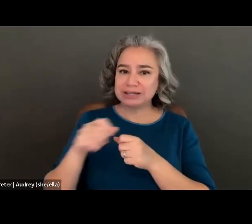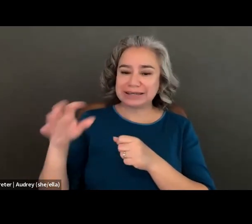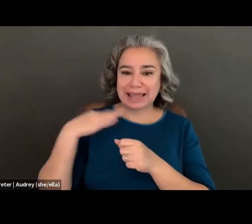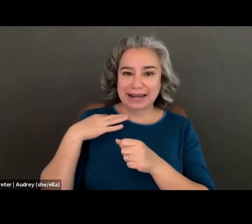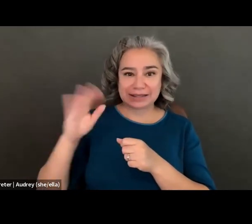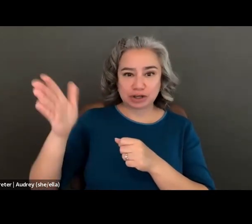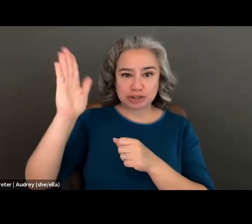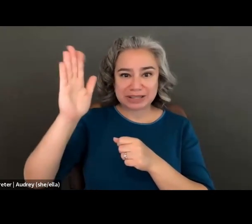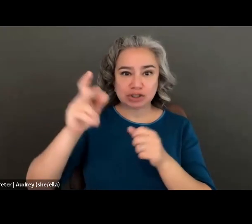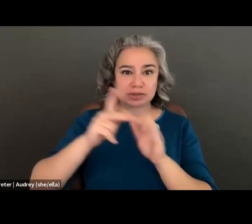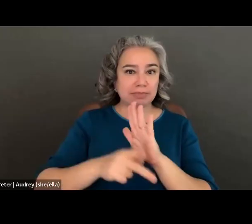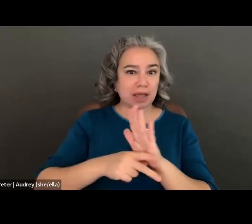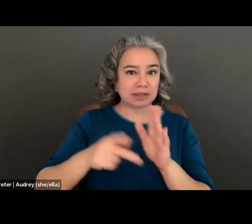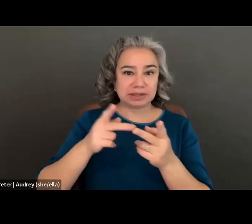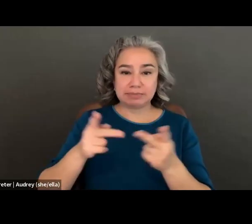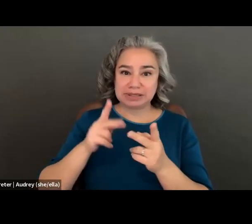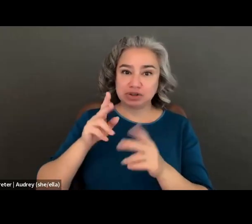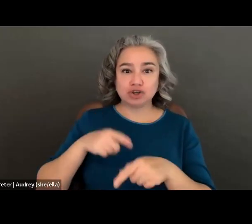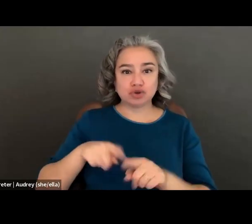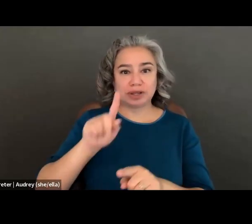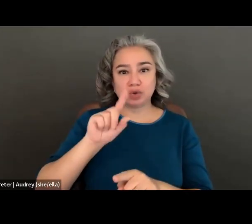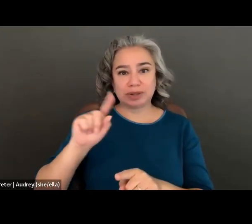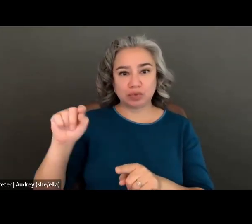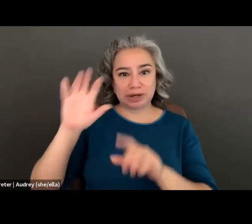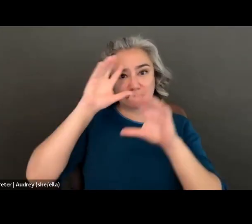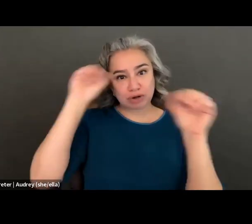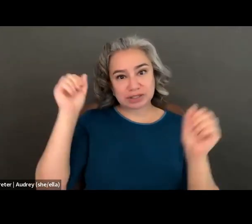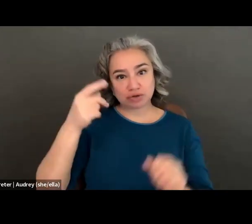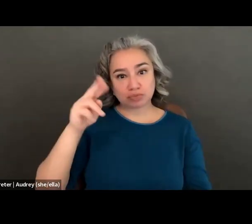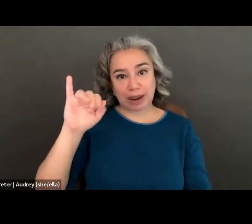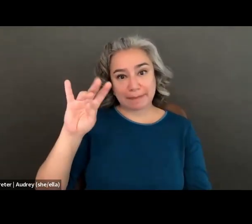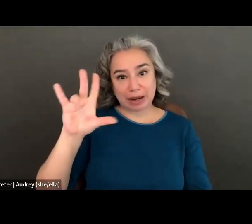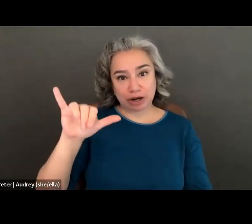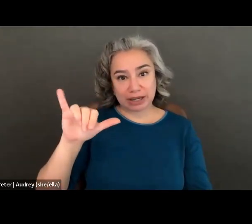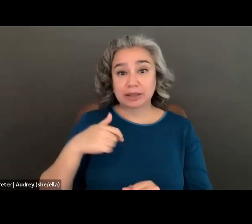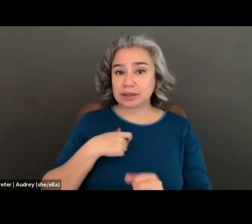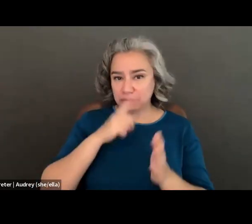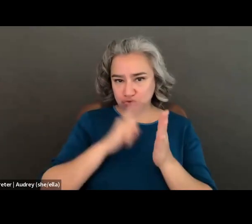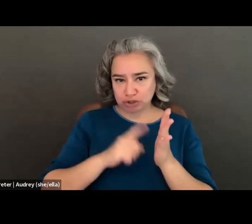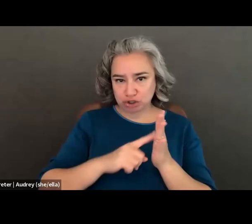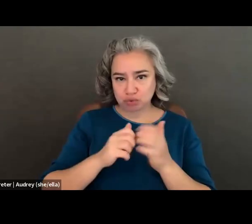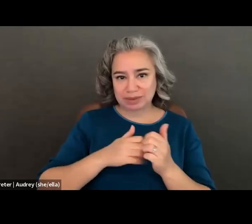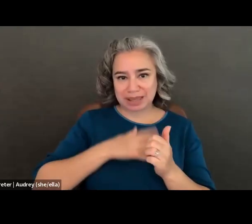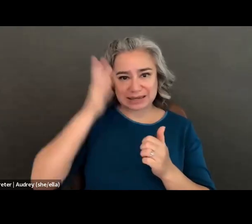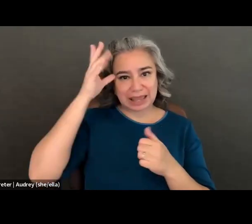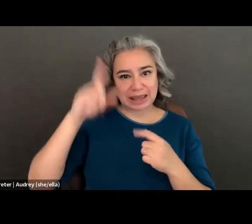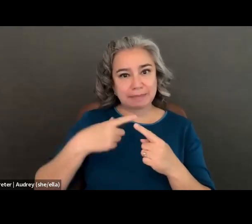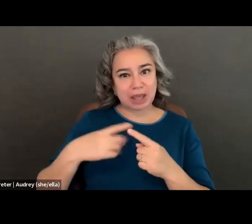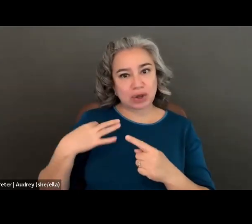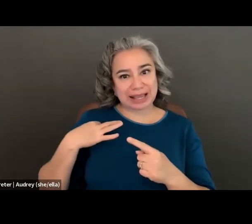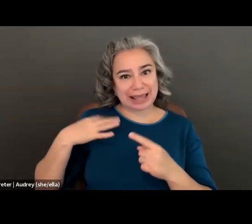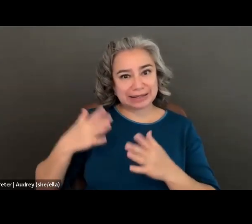and policy positions during the 2020 presidential primary. I did research with my dad on the candidates'